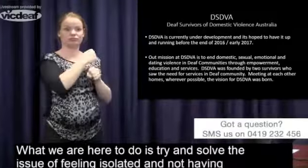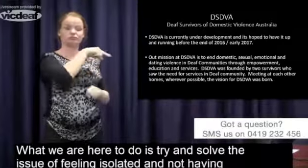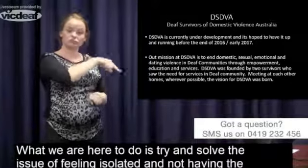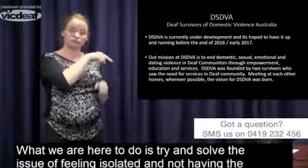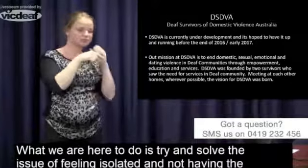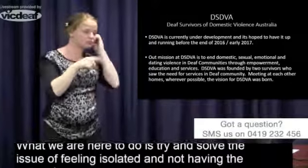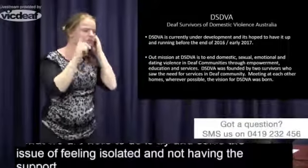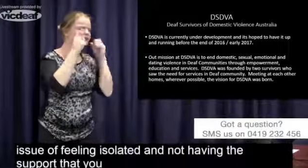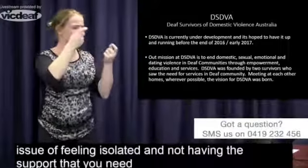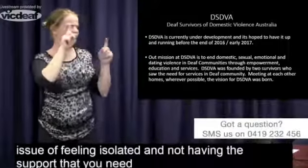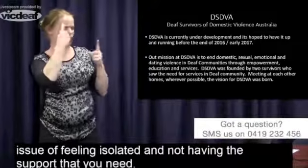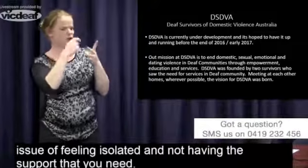short video to show you.